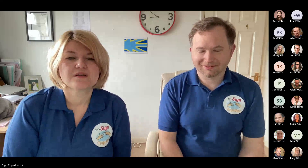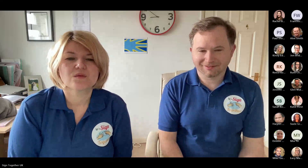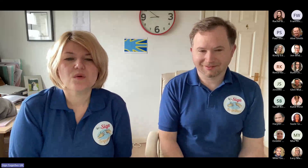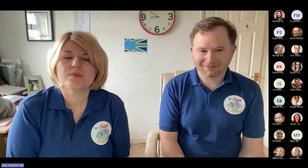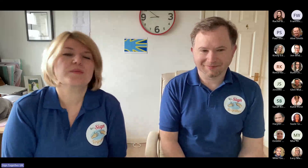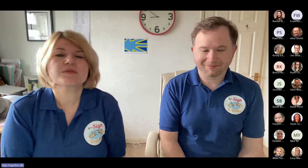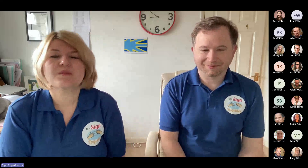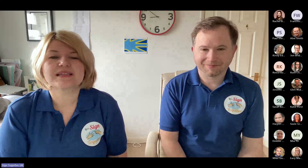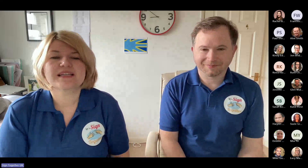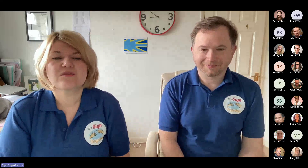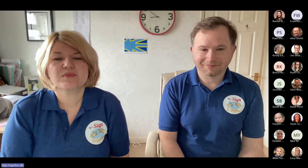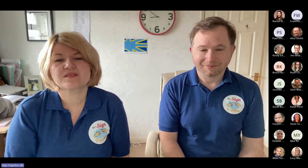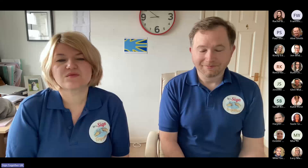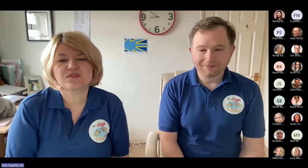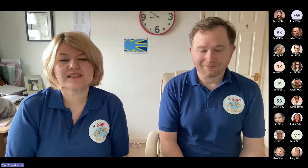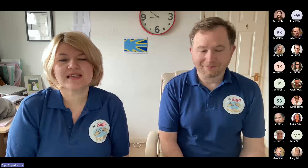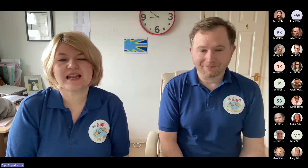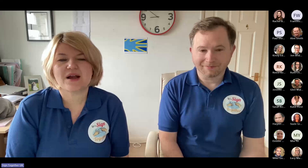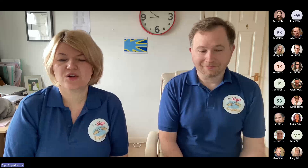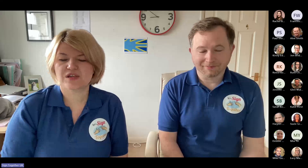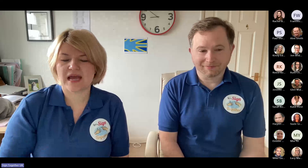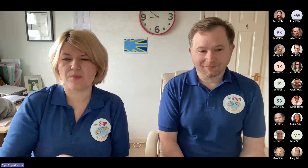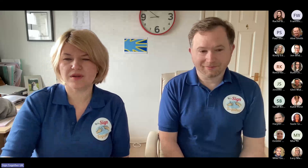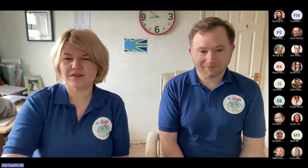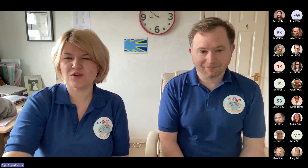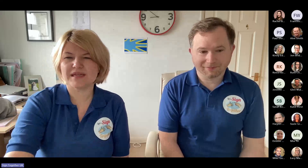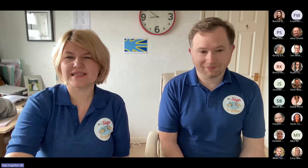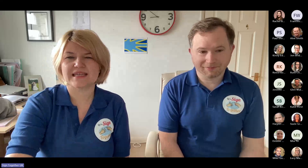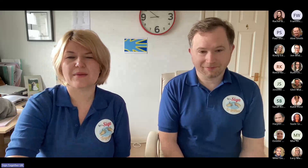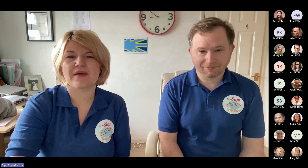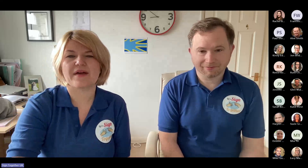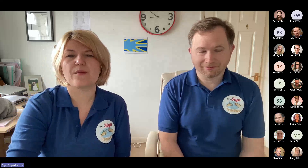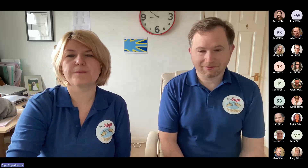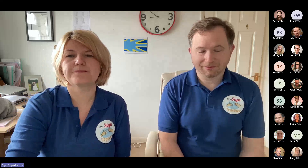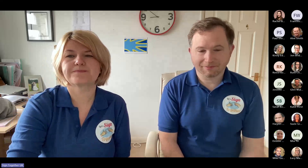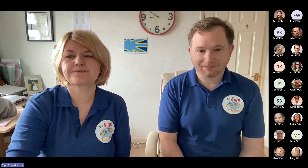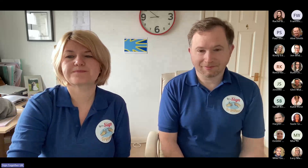So what problems might a deaf person face and how can you help? I'll give you a minute to think about that one.